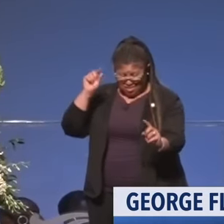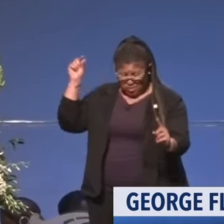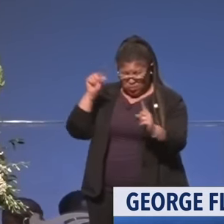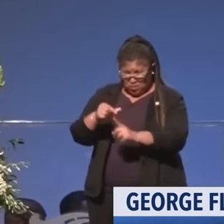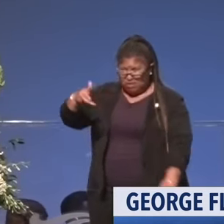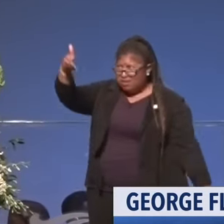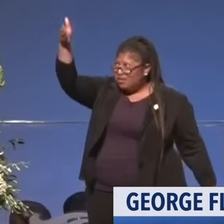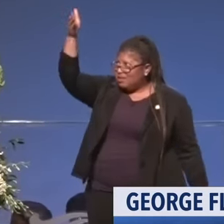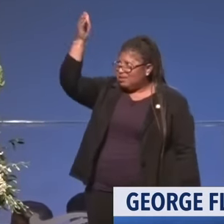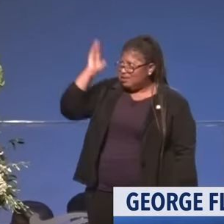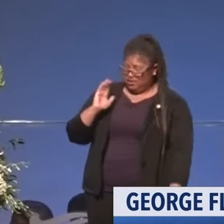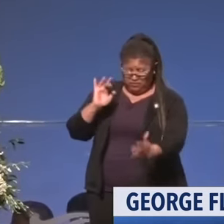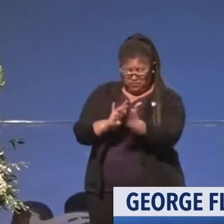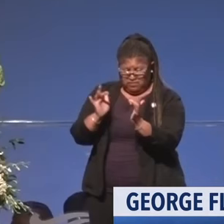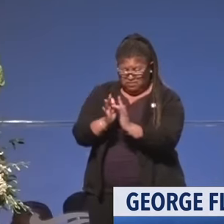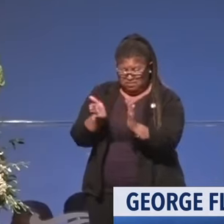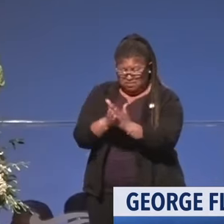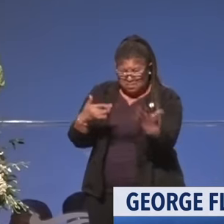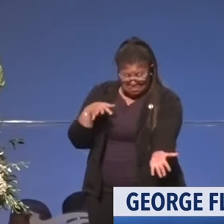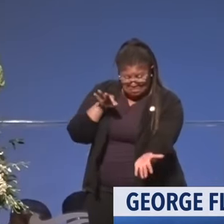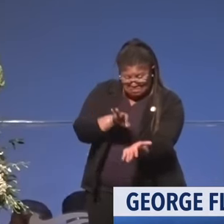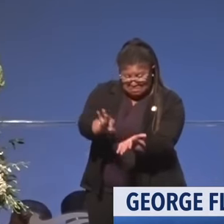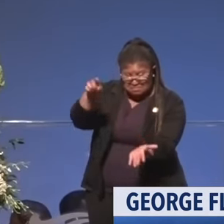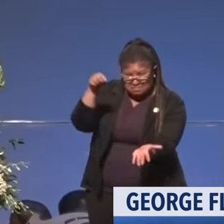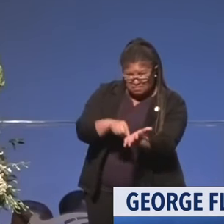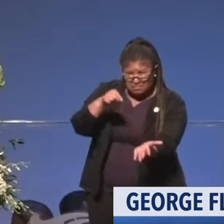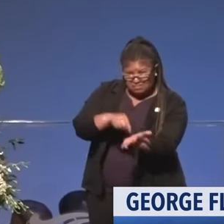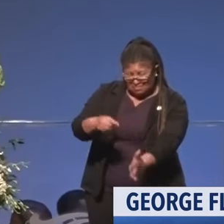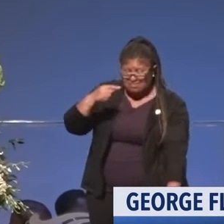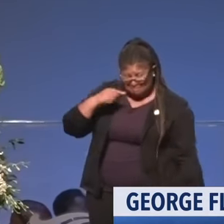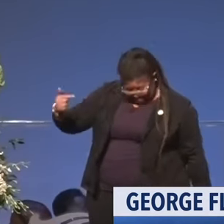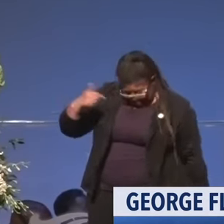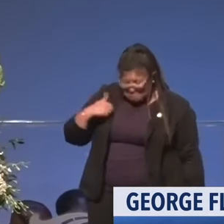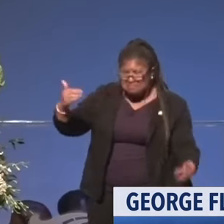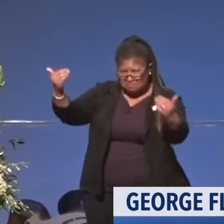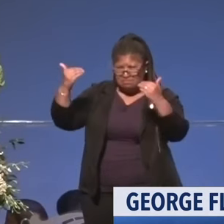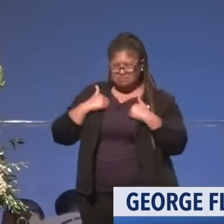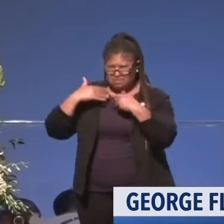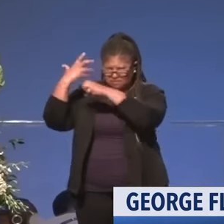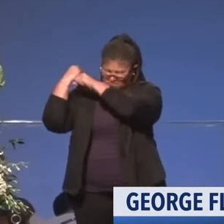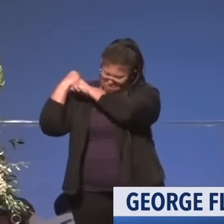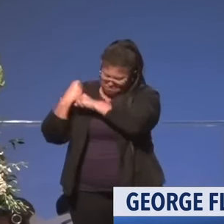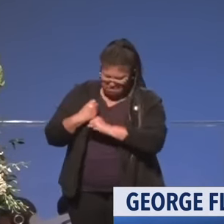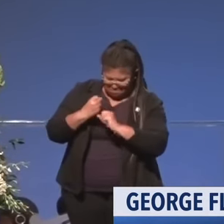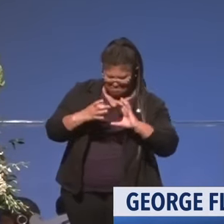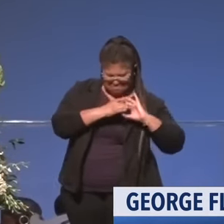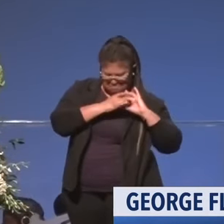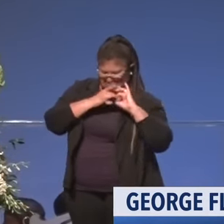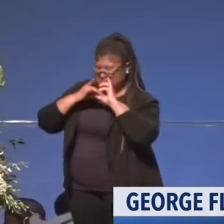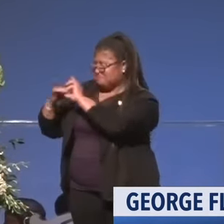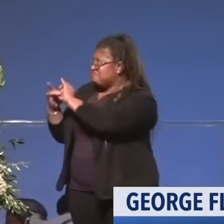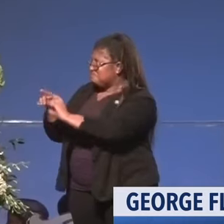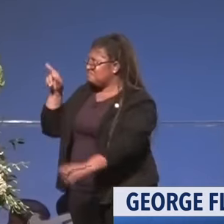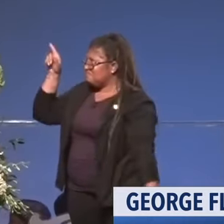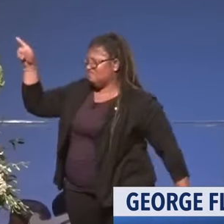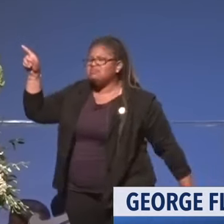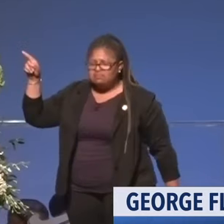But in a way of I am an